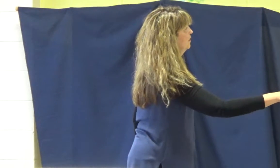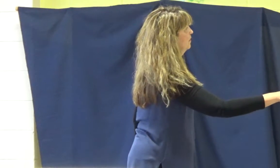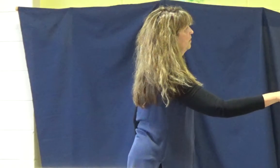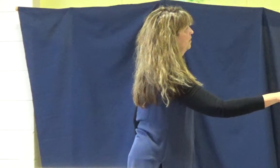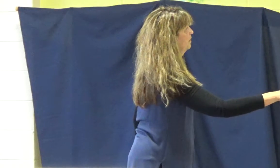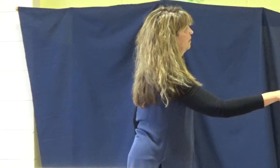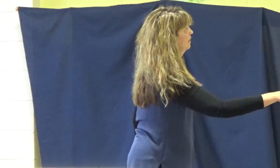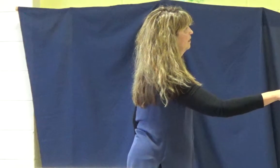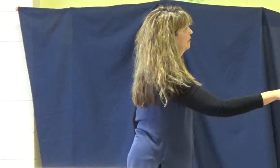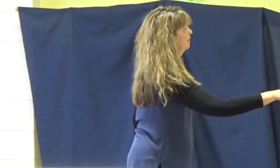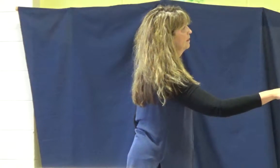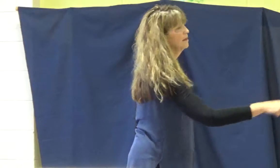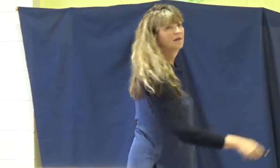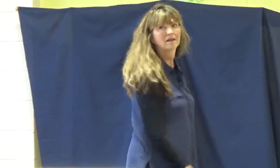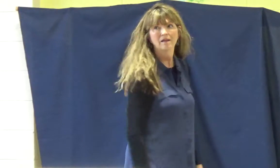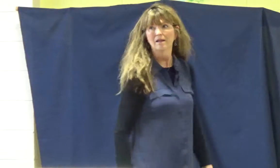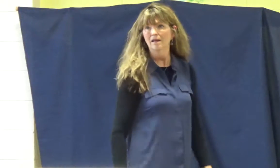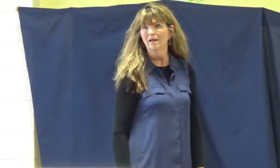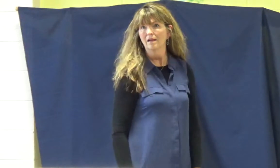Can you see the handprint right there?